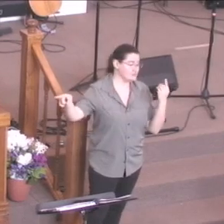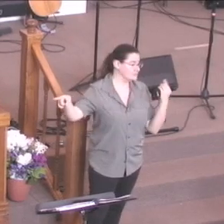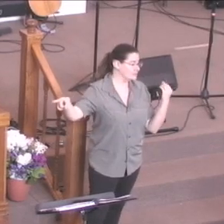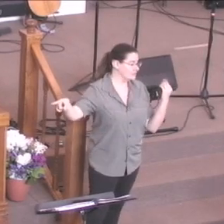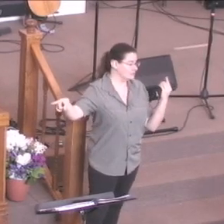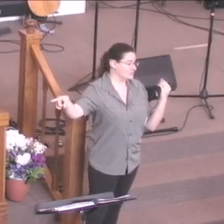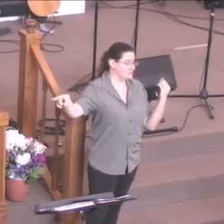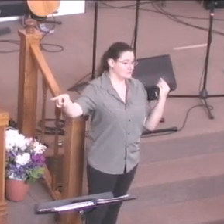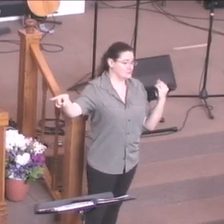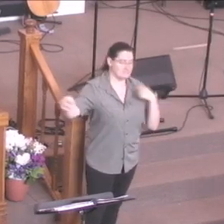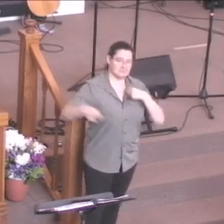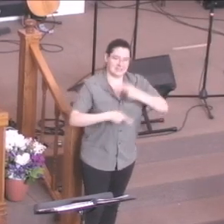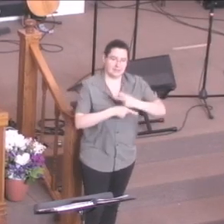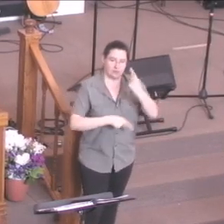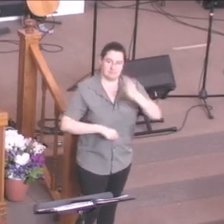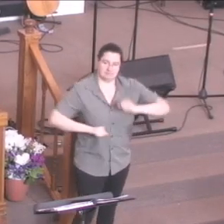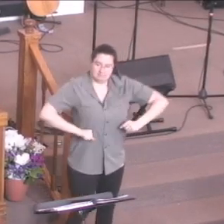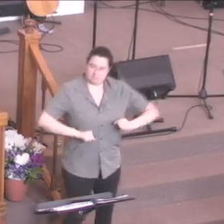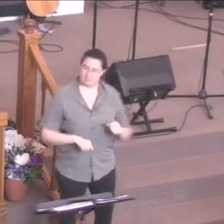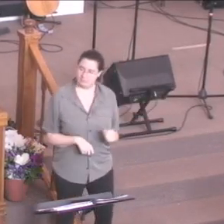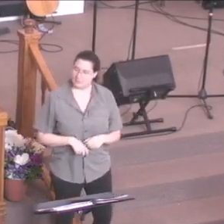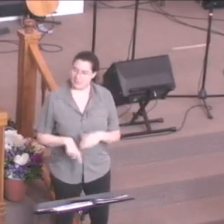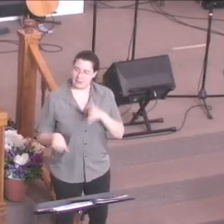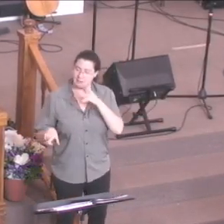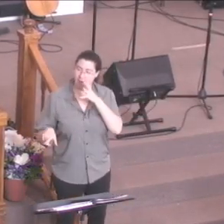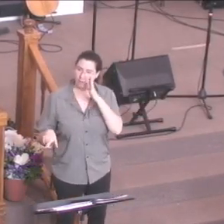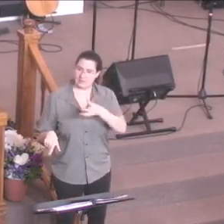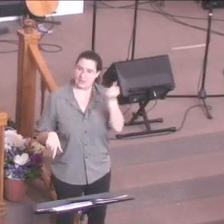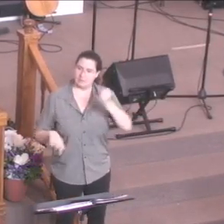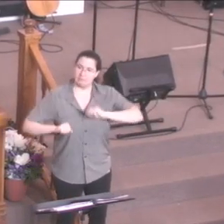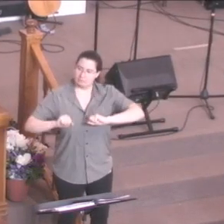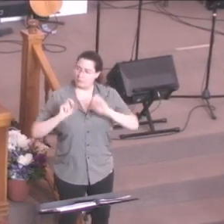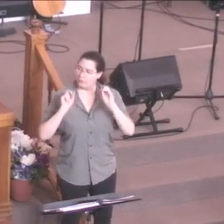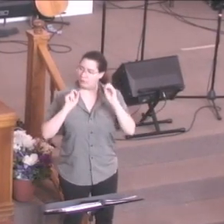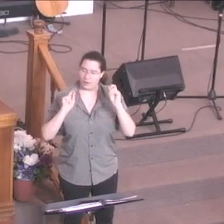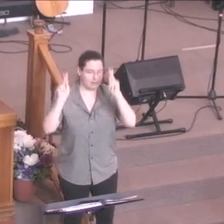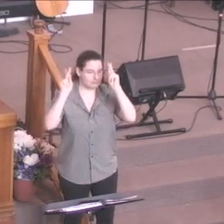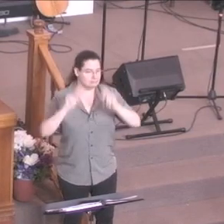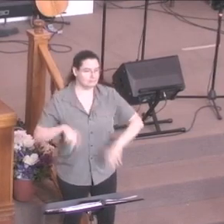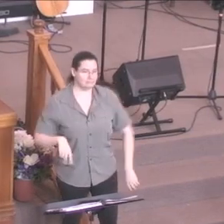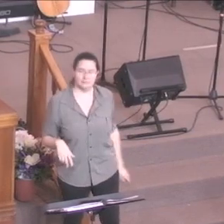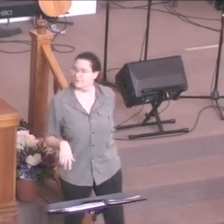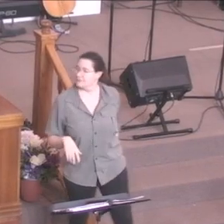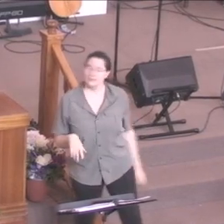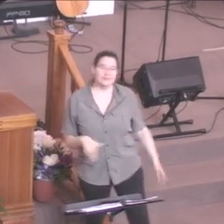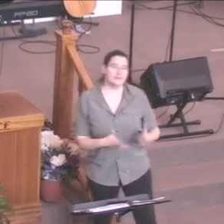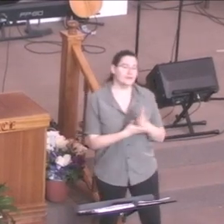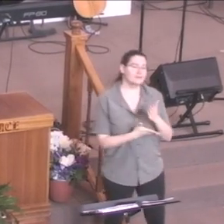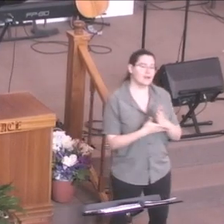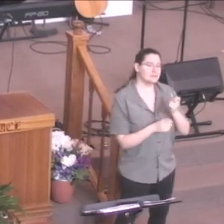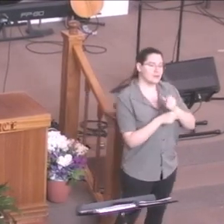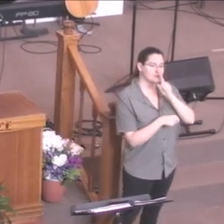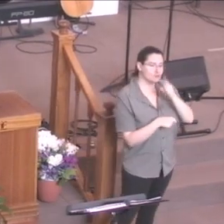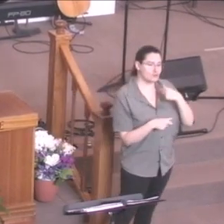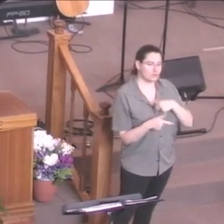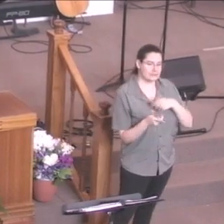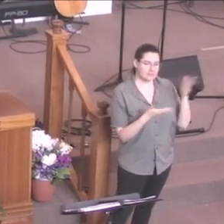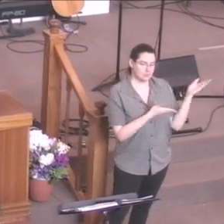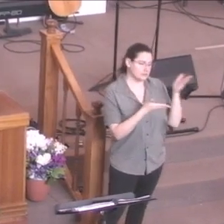All right, I'll get to keep one. Oh, Mama's going to take it. There we go. All right, so just make sure we bring those